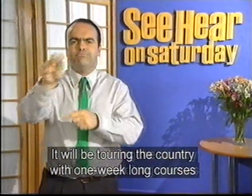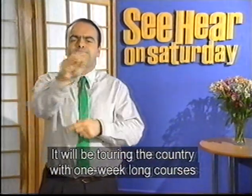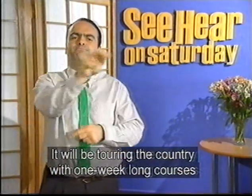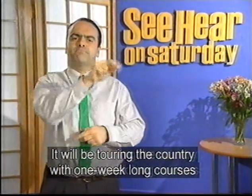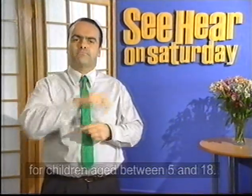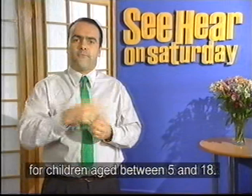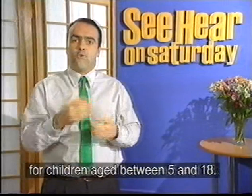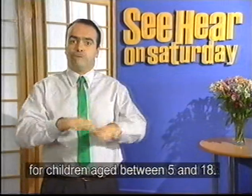18.